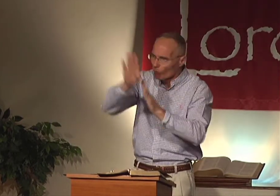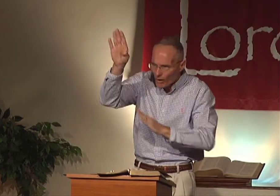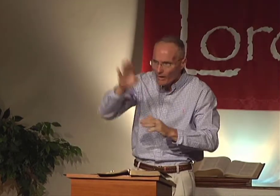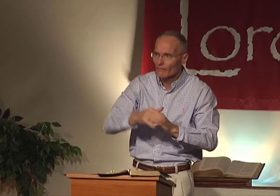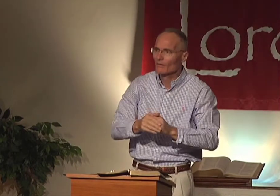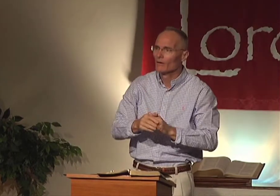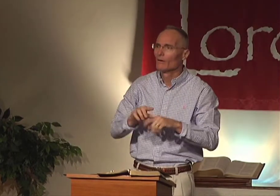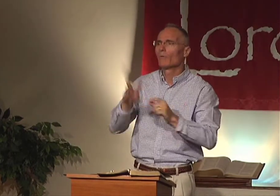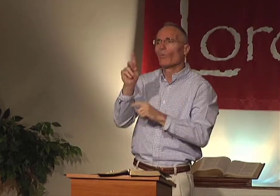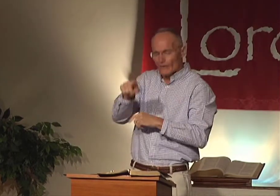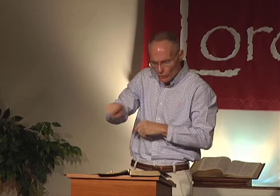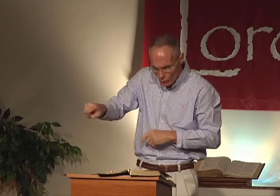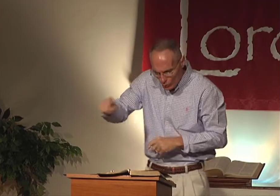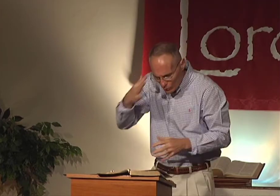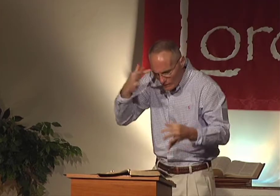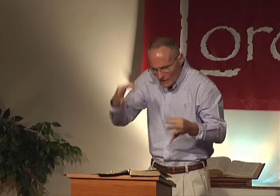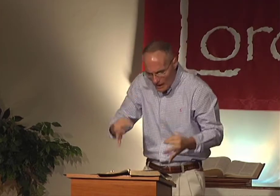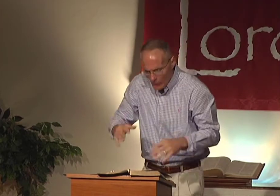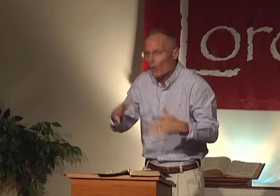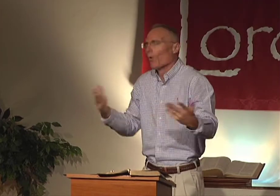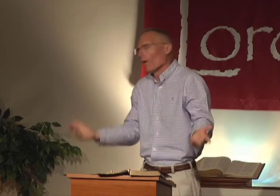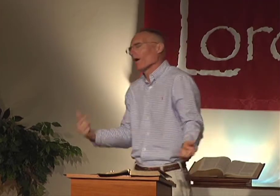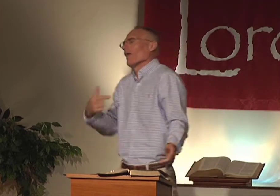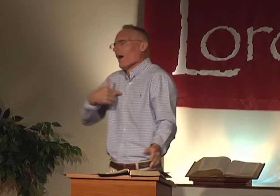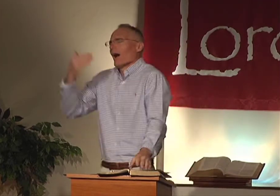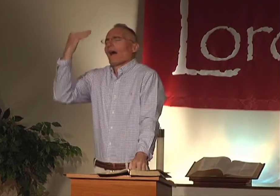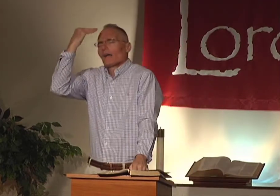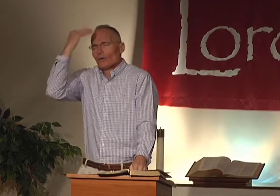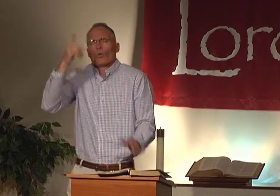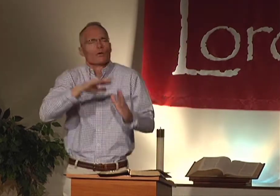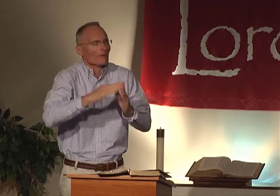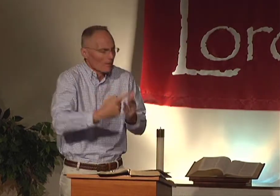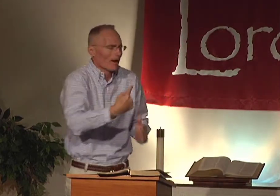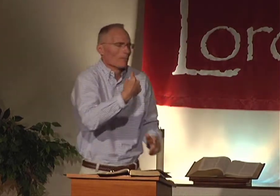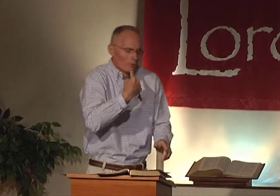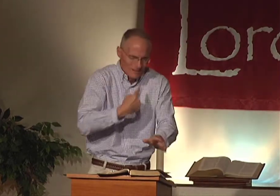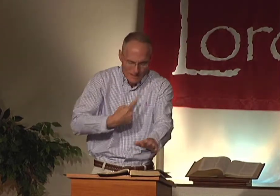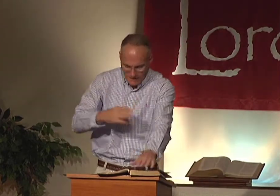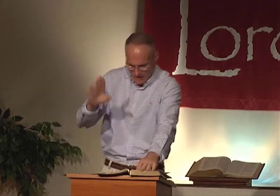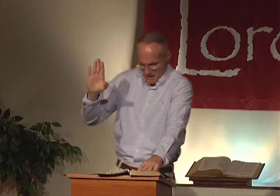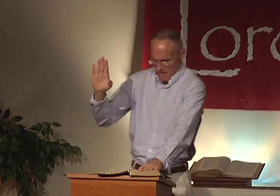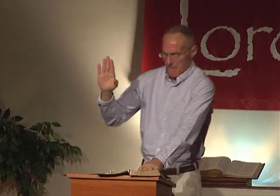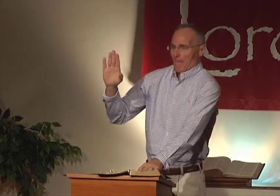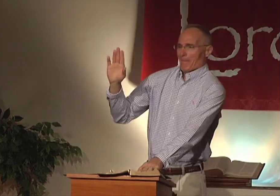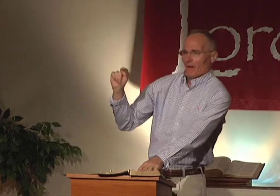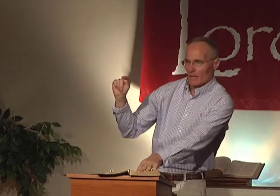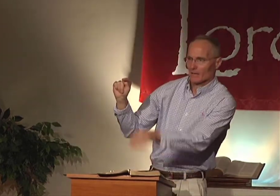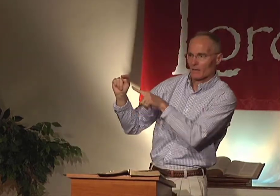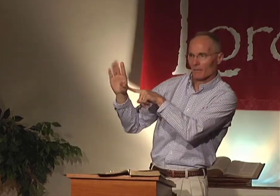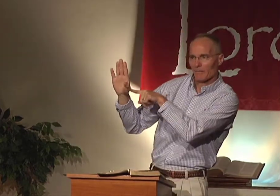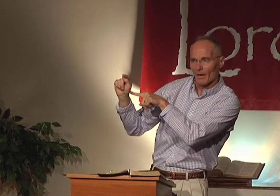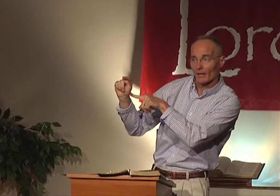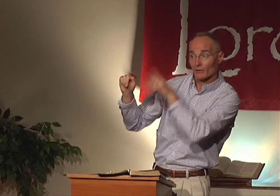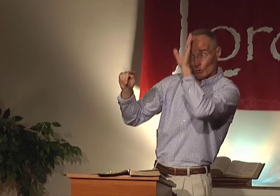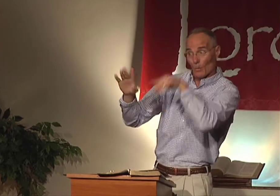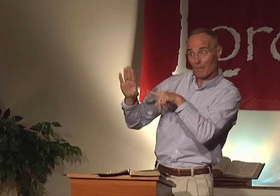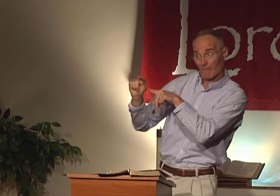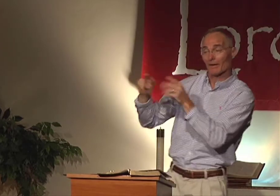be. It will thrive. But when you decide, well, I know what the Bible says, I get that, but, you add